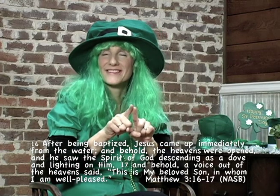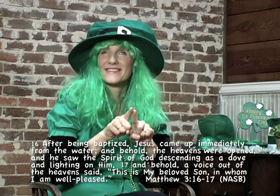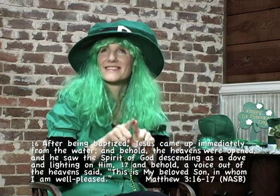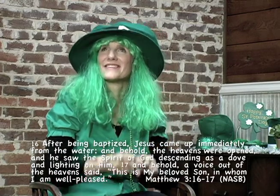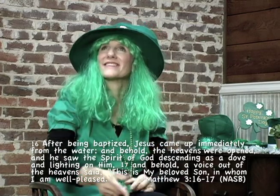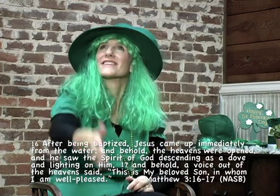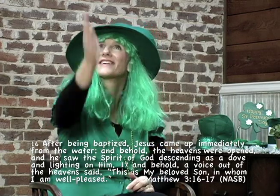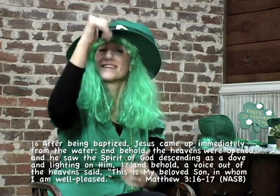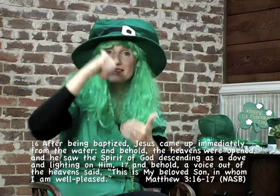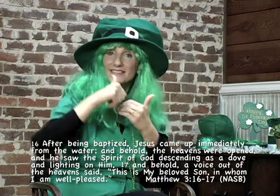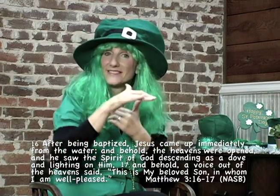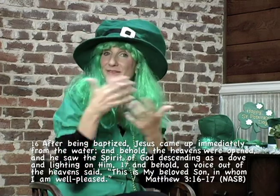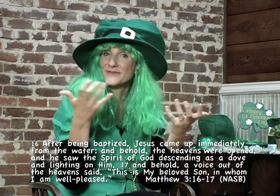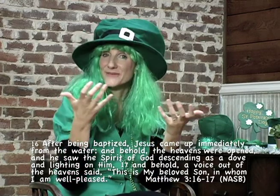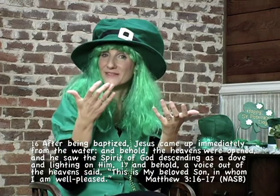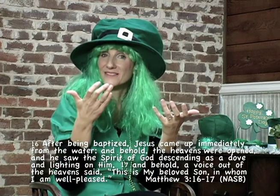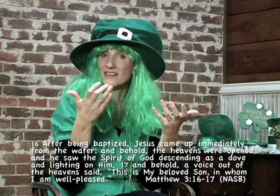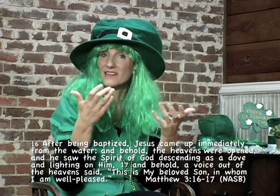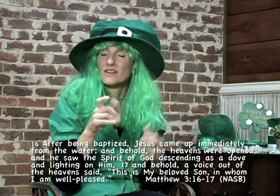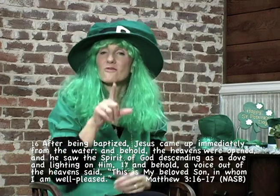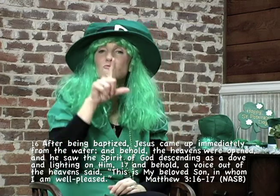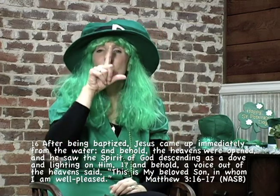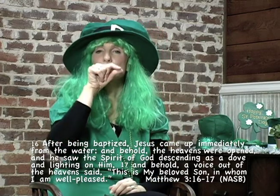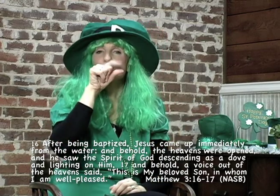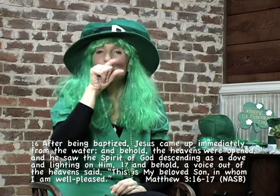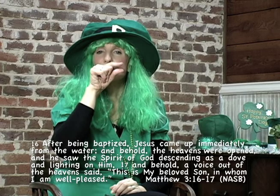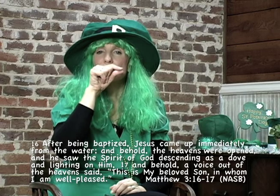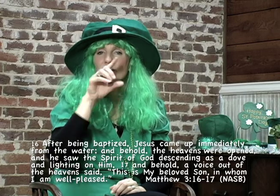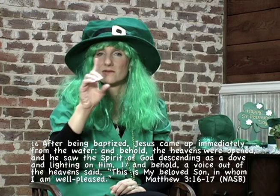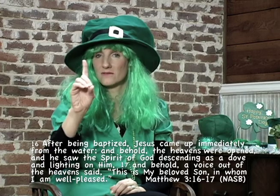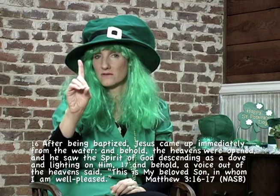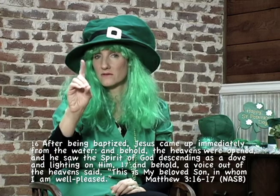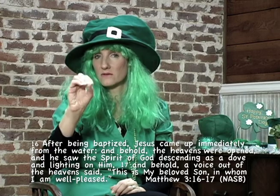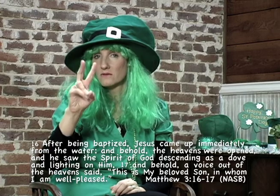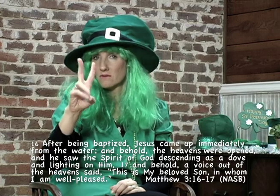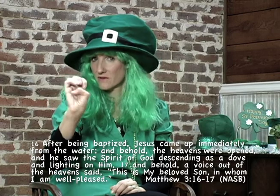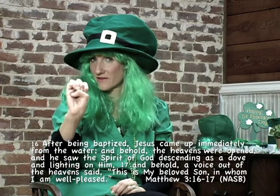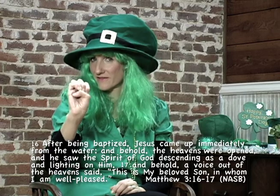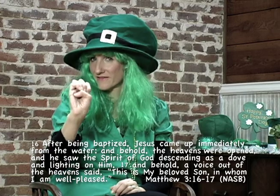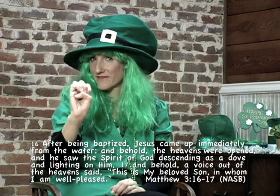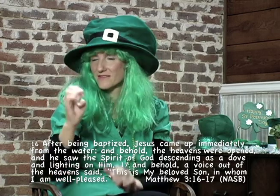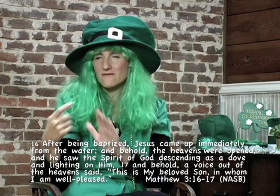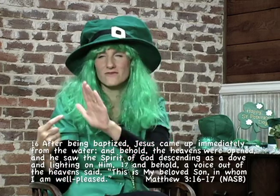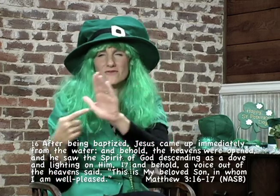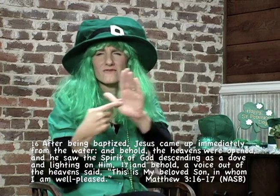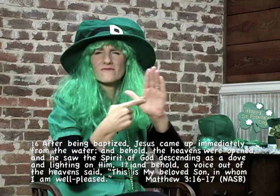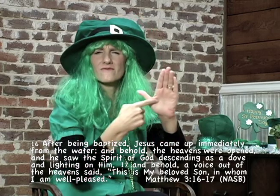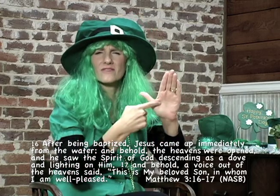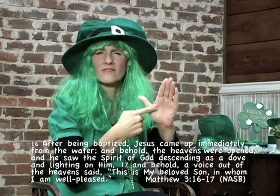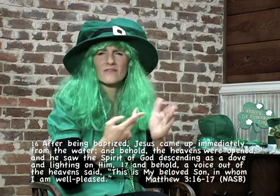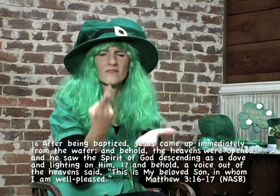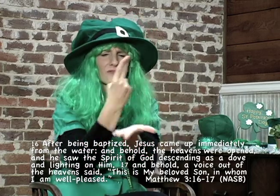that happened, God sent a bird, a dove, to